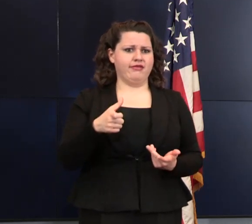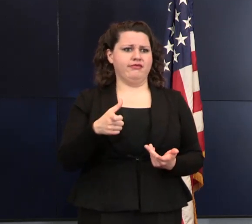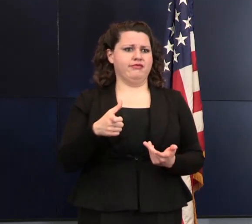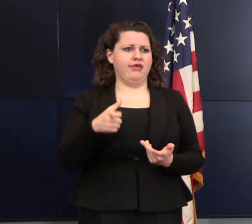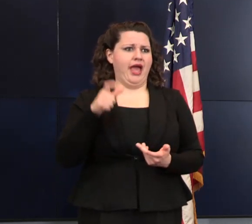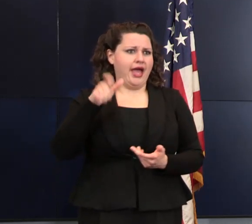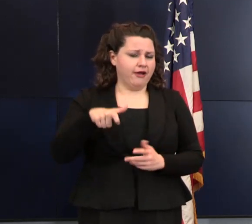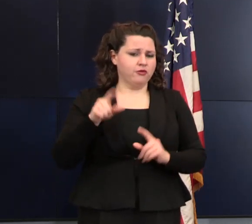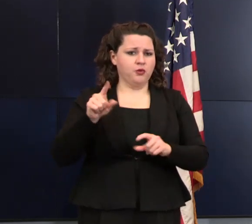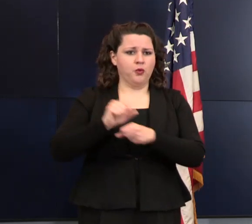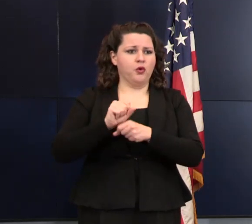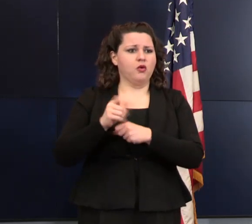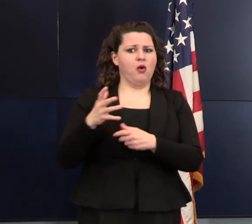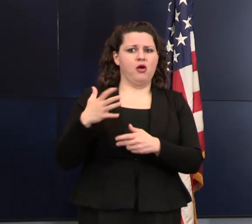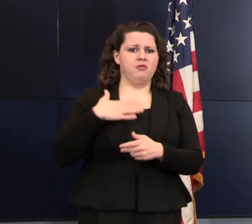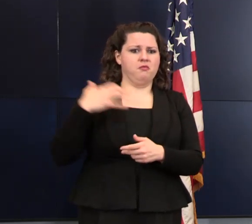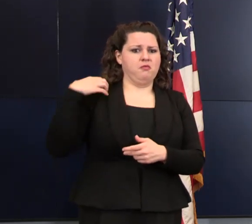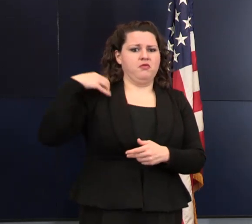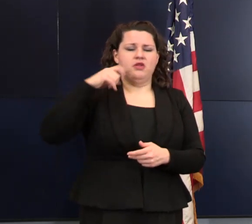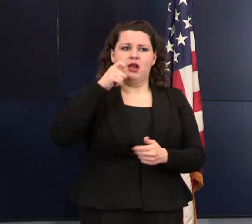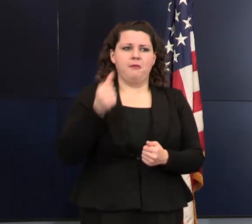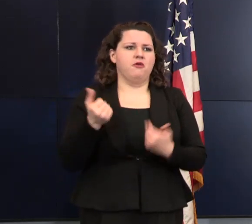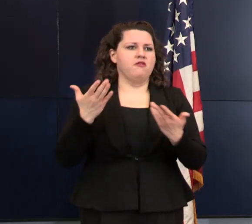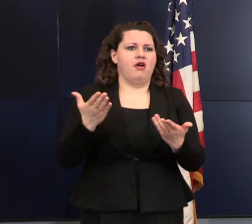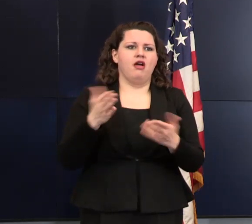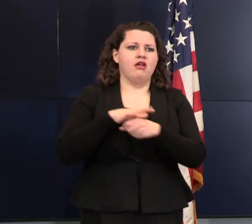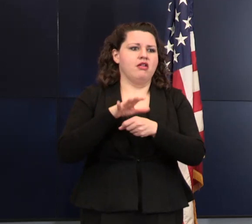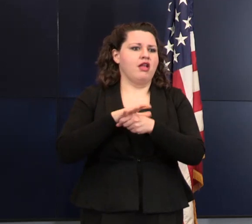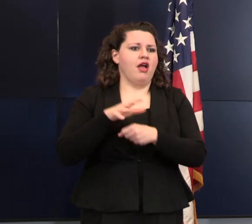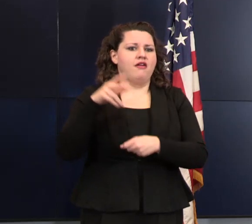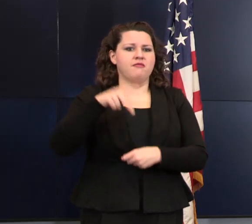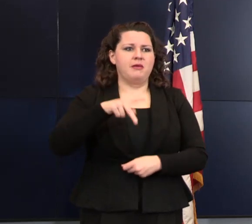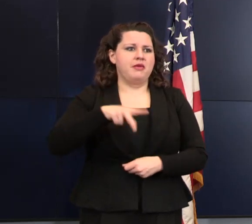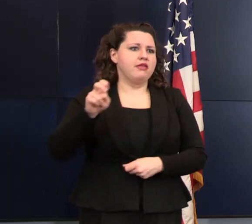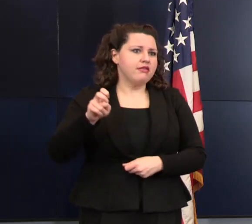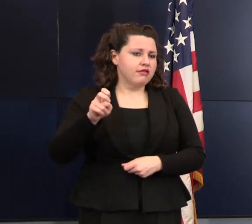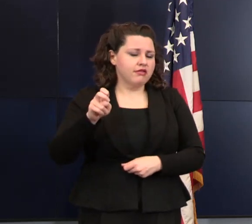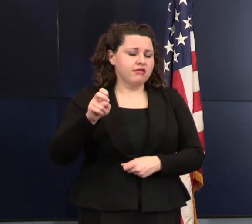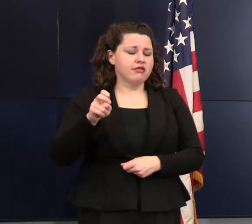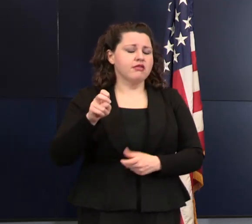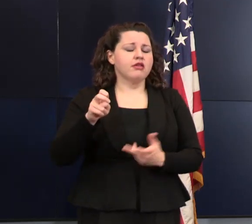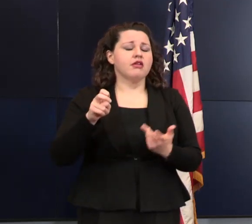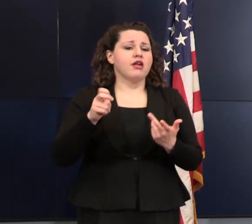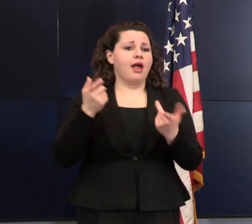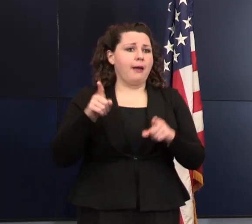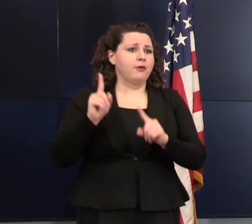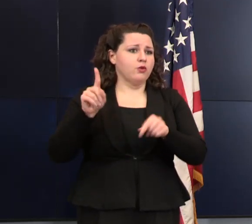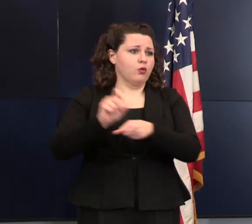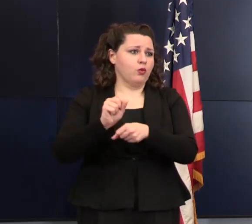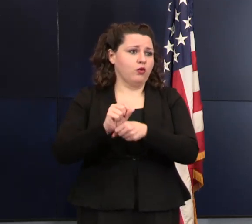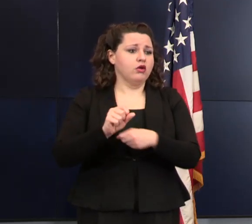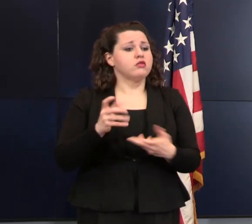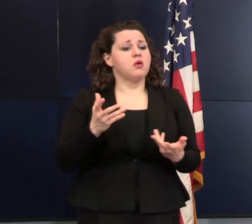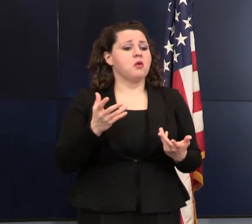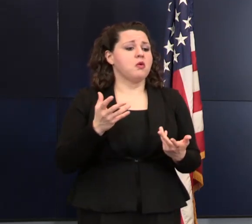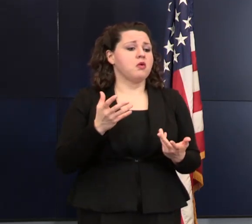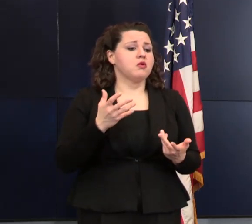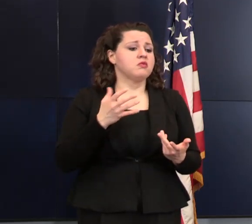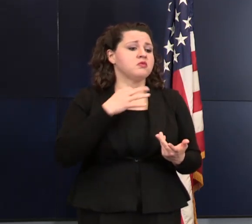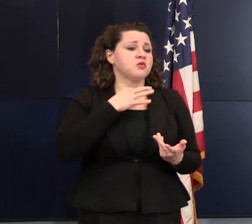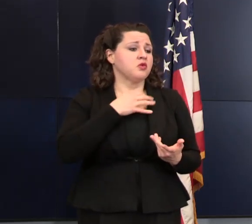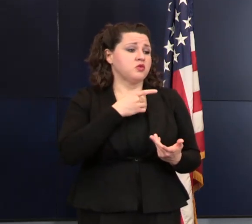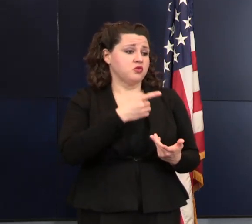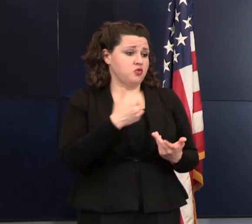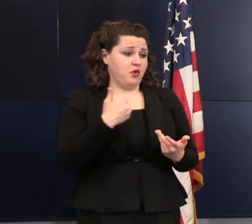their employer is not providing enough PPE to these folks when they go to work. I was just curious, do you have any message